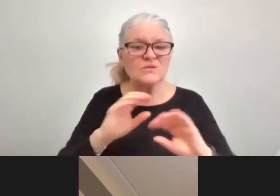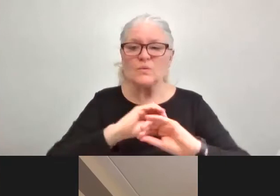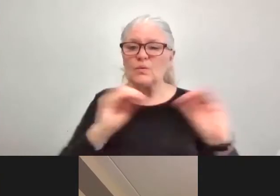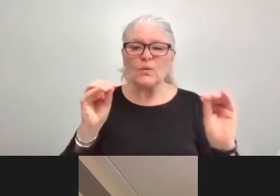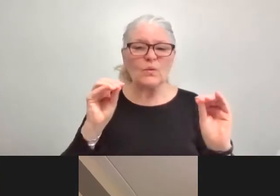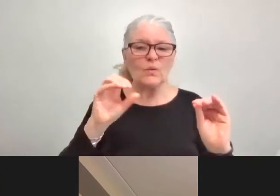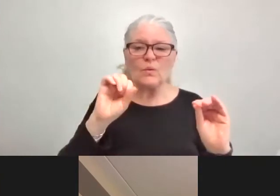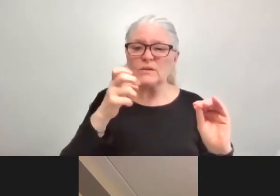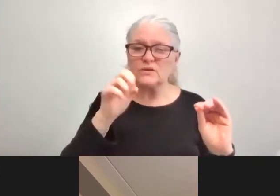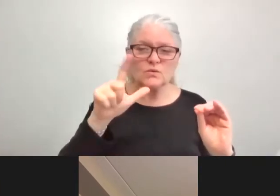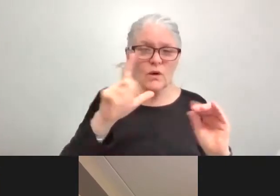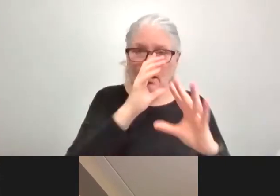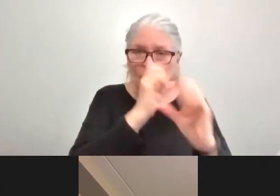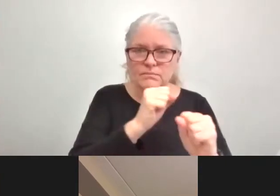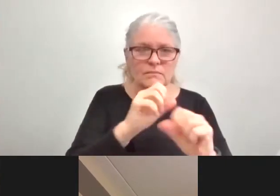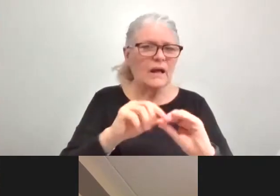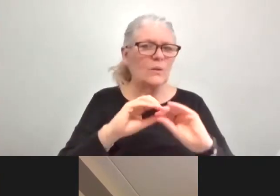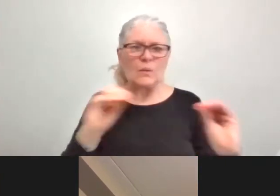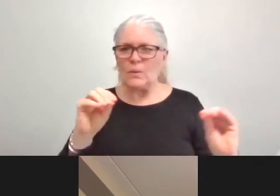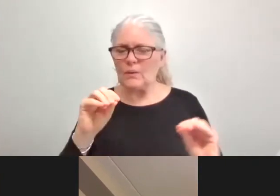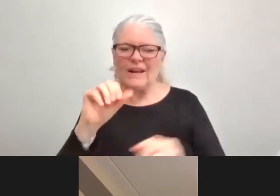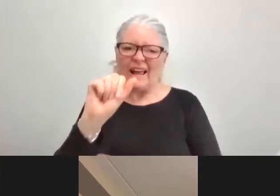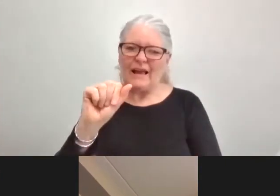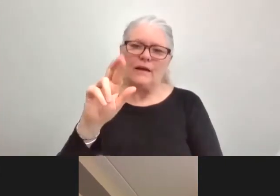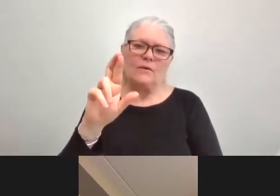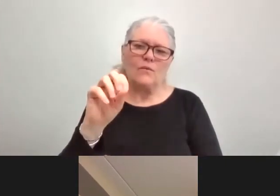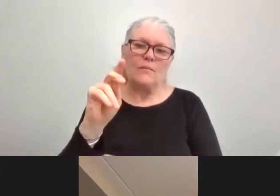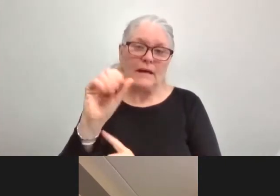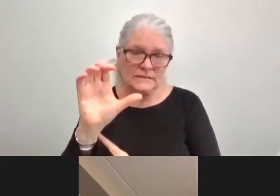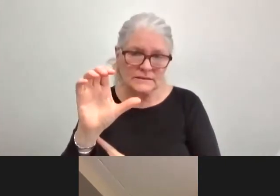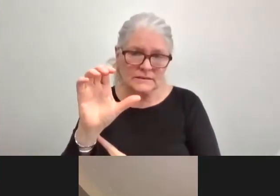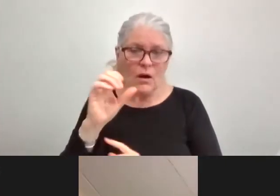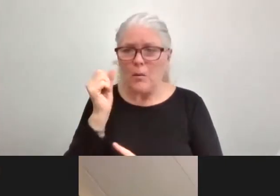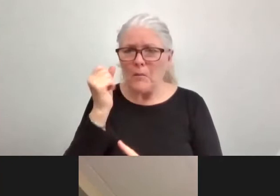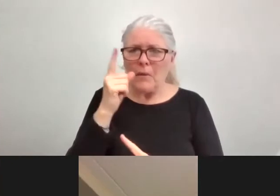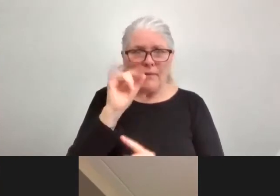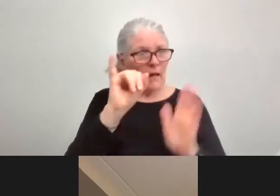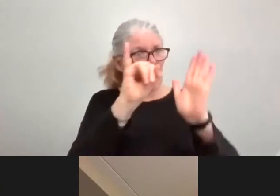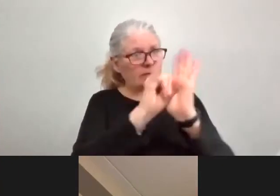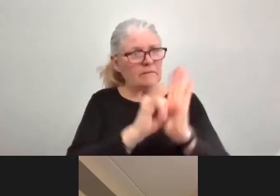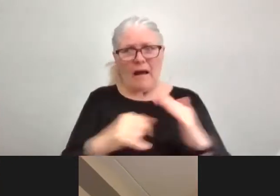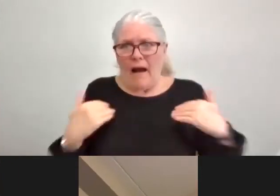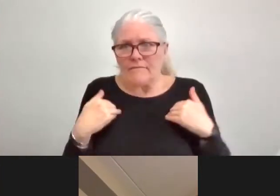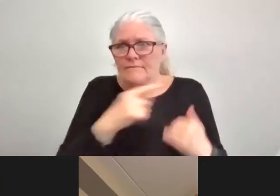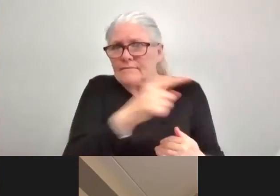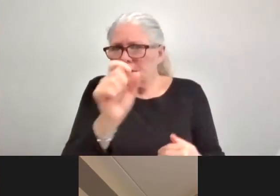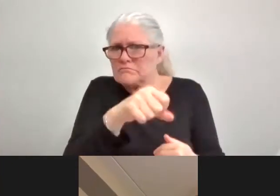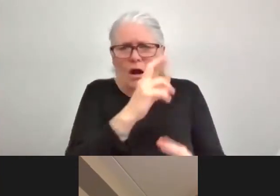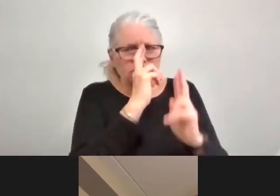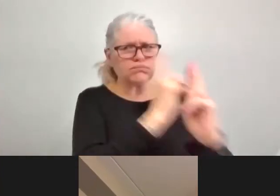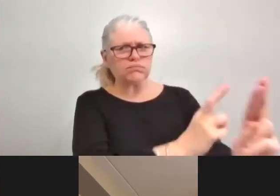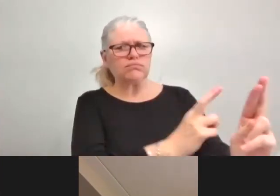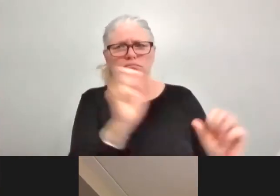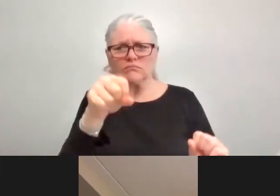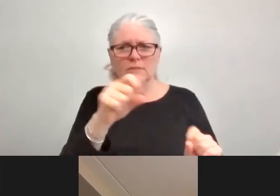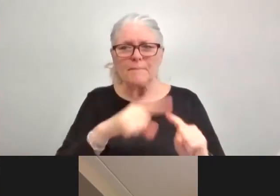aromantic. And although those are two very, very valid identities, and I respect those identities very much, I just,